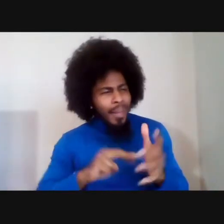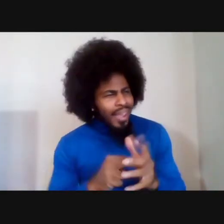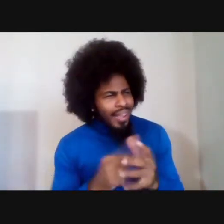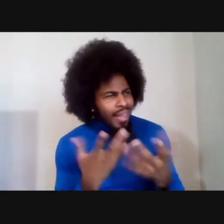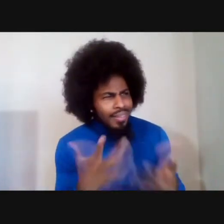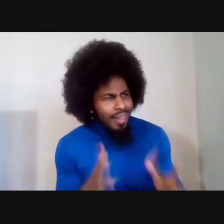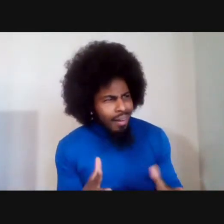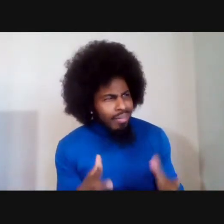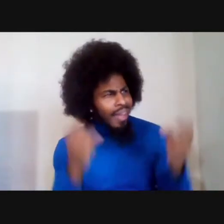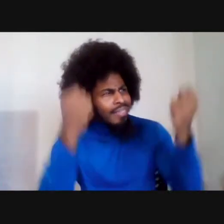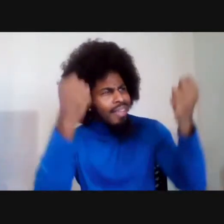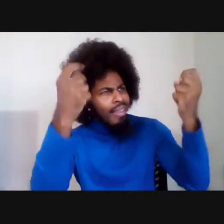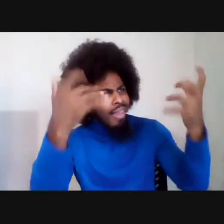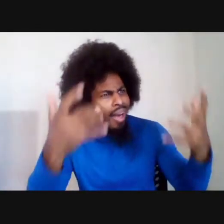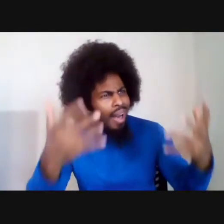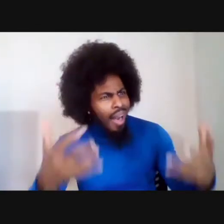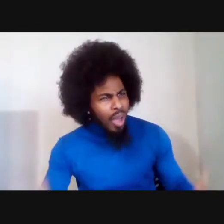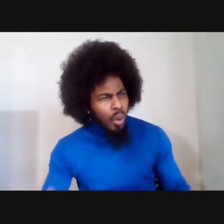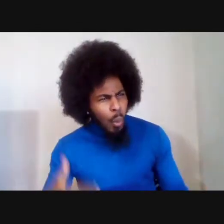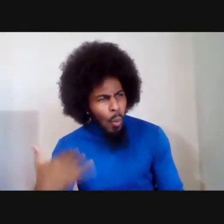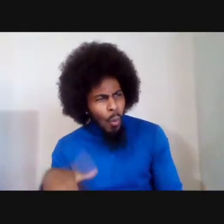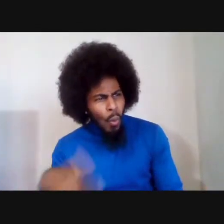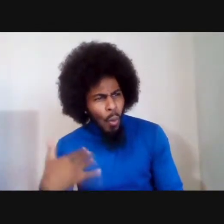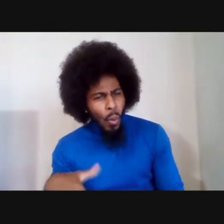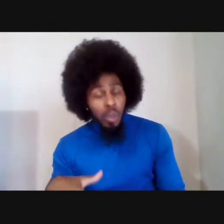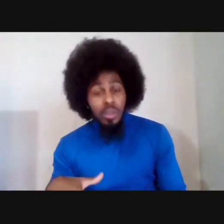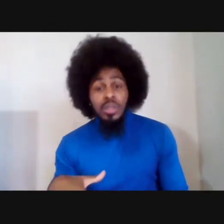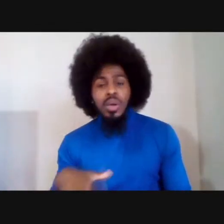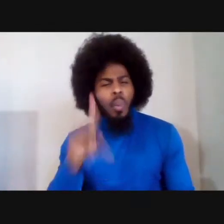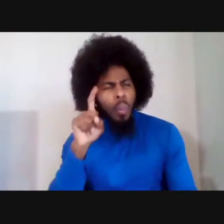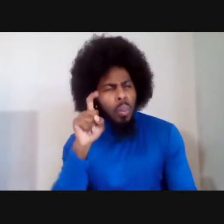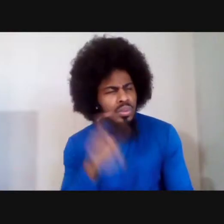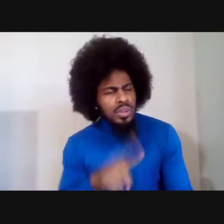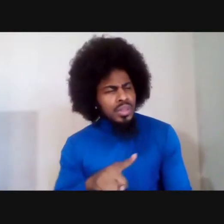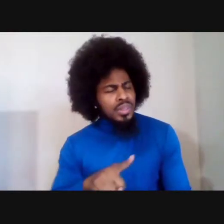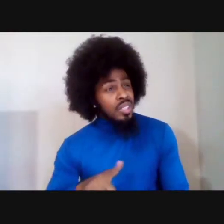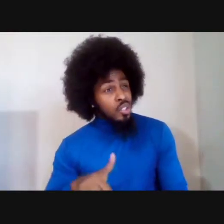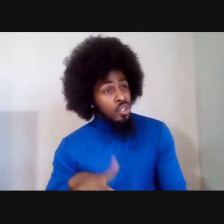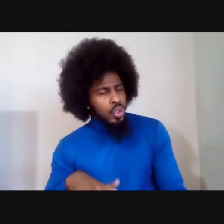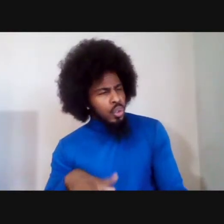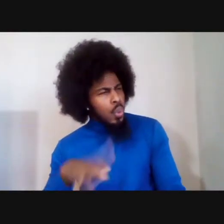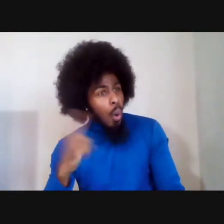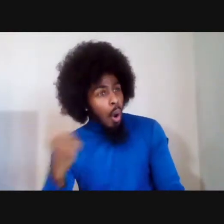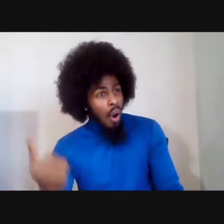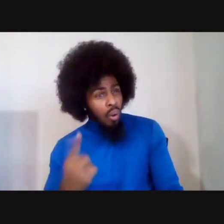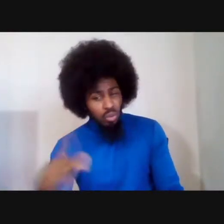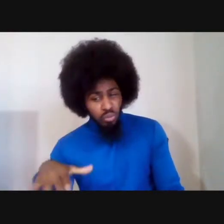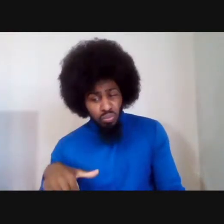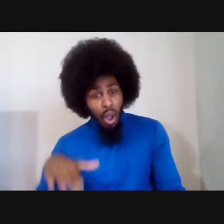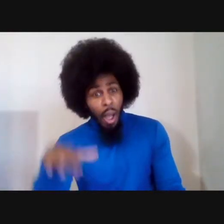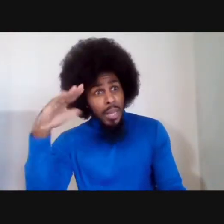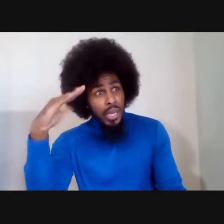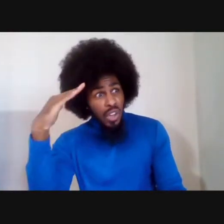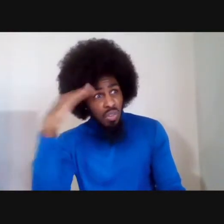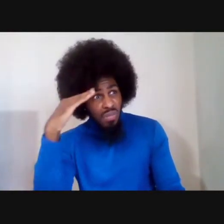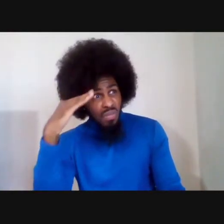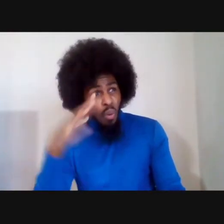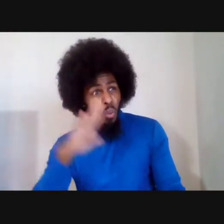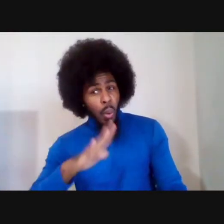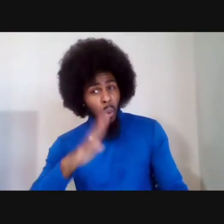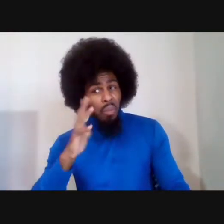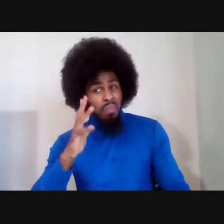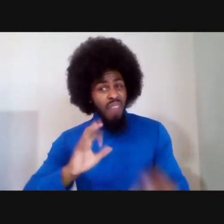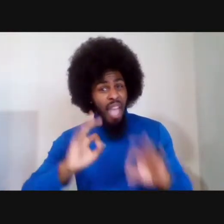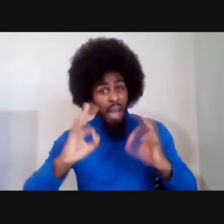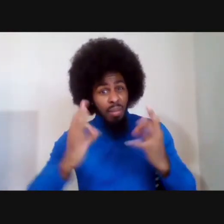always know all of your heritage? Were you able to go back that far from a long time